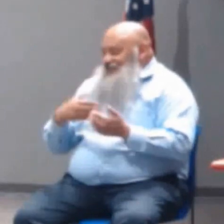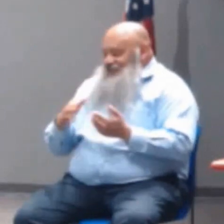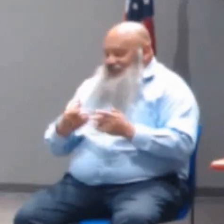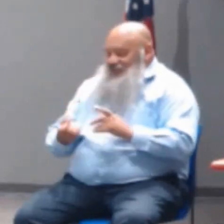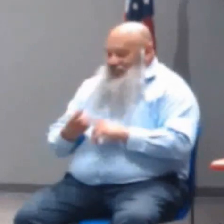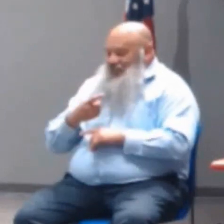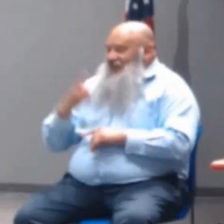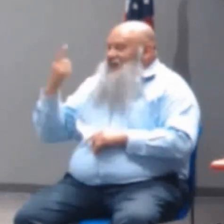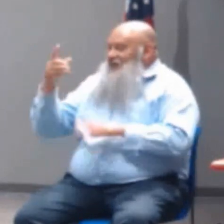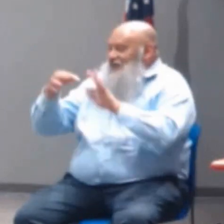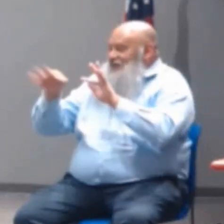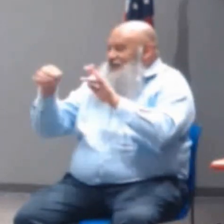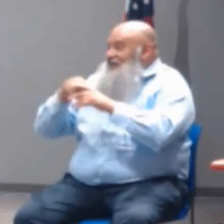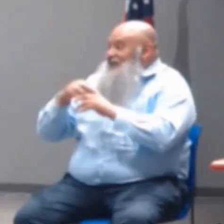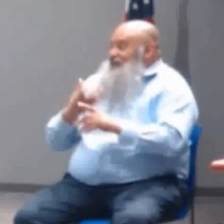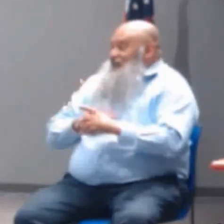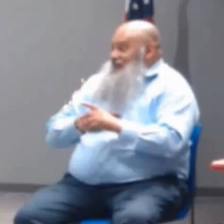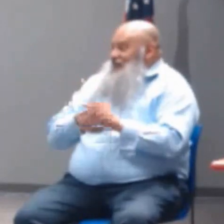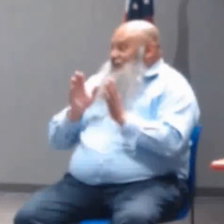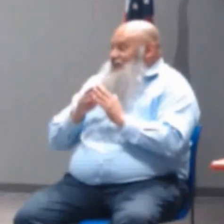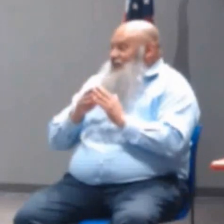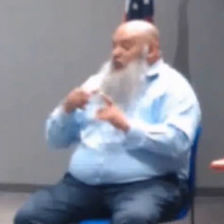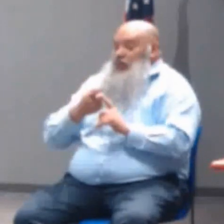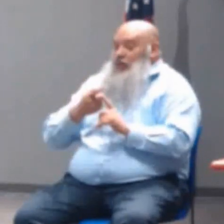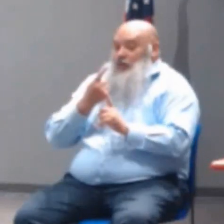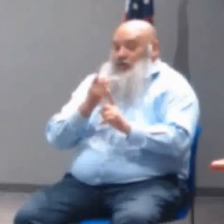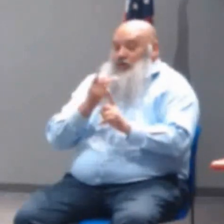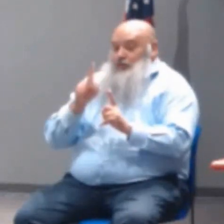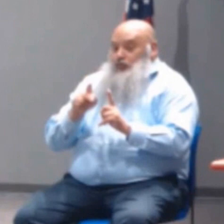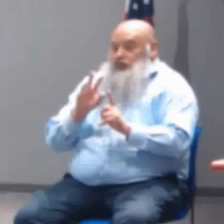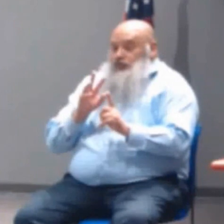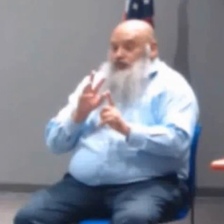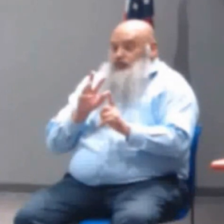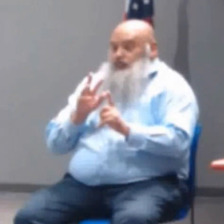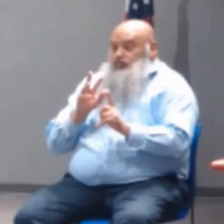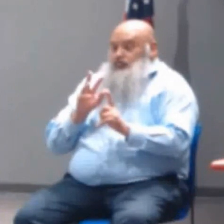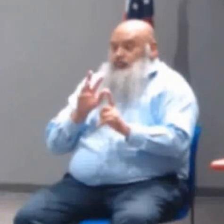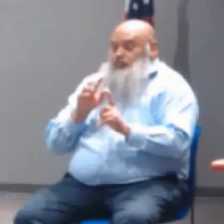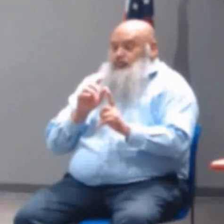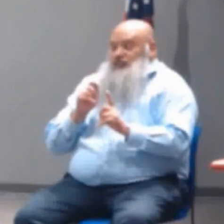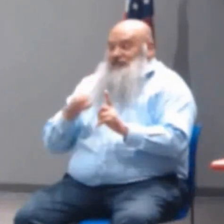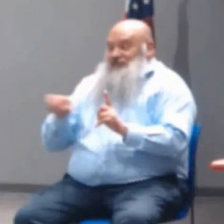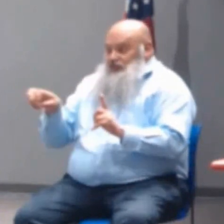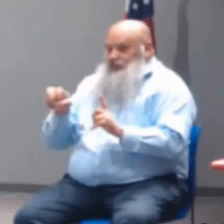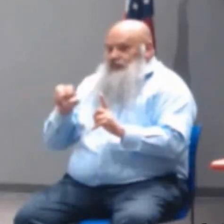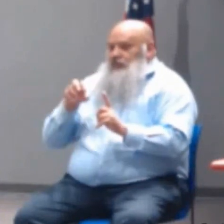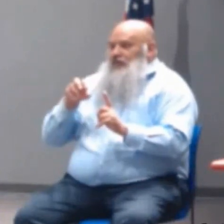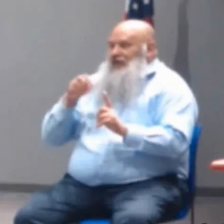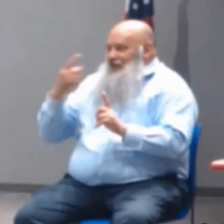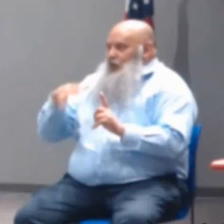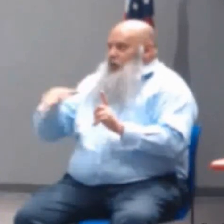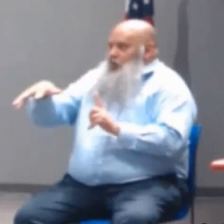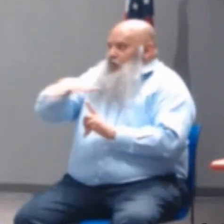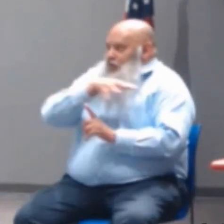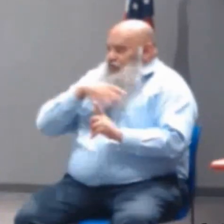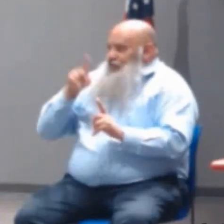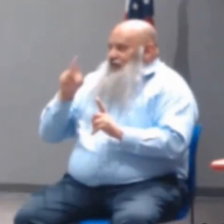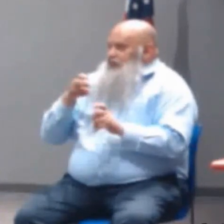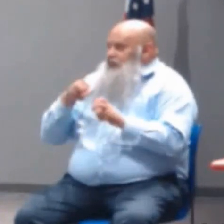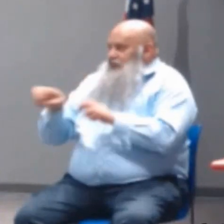trans community that when one person transitions, everybody else around them has to transition as well. And that's true on the